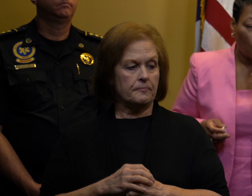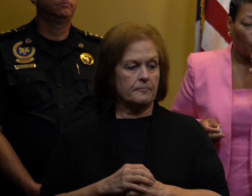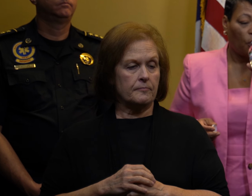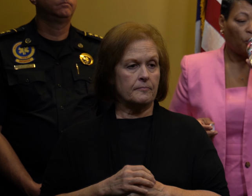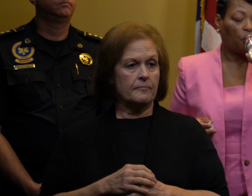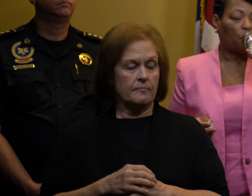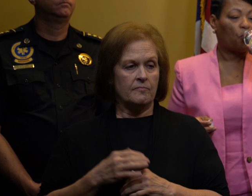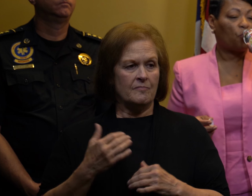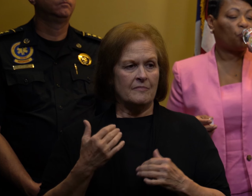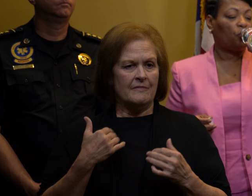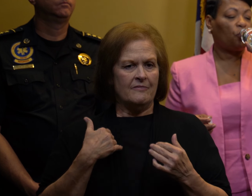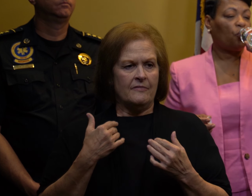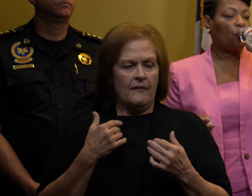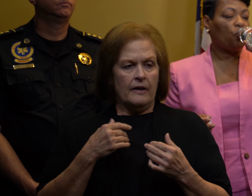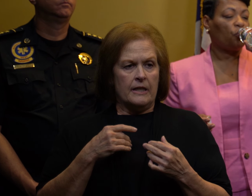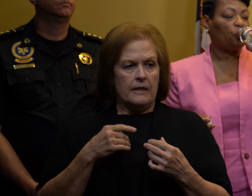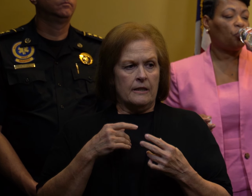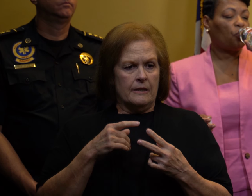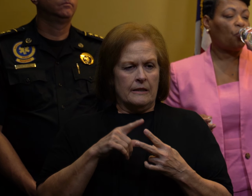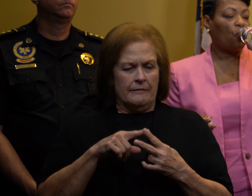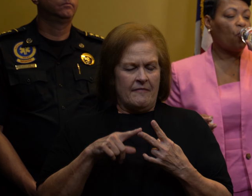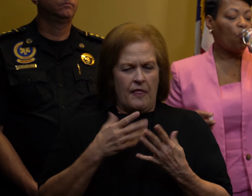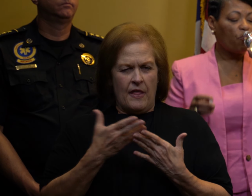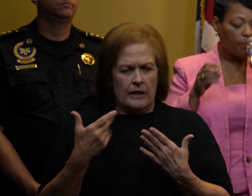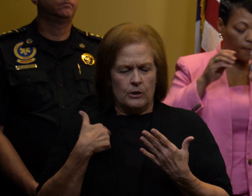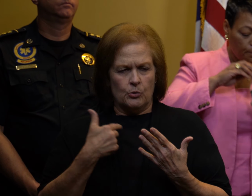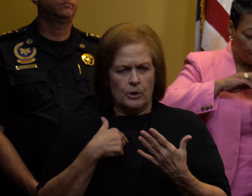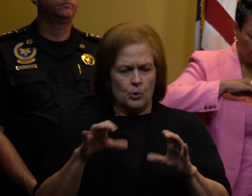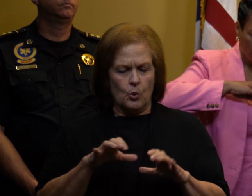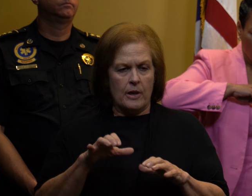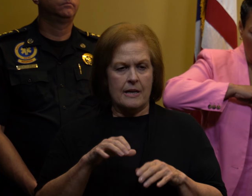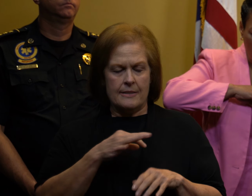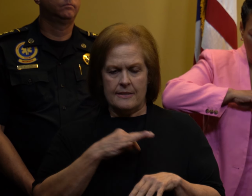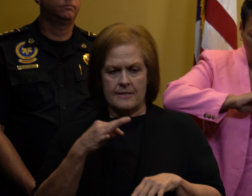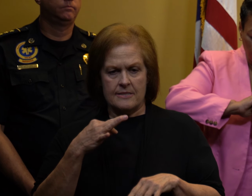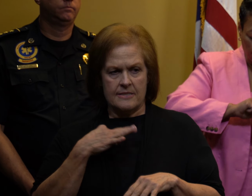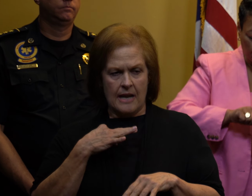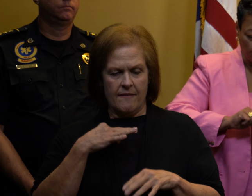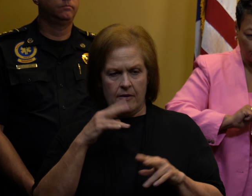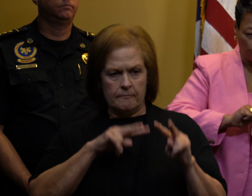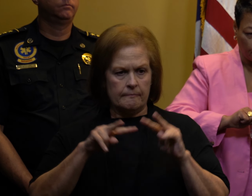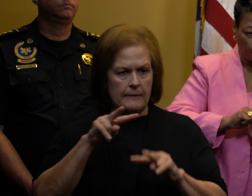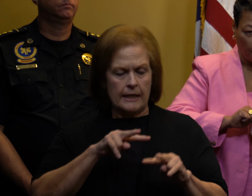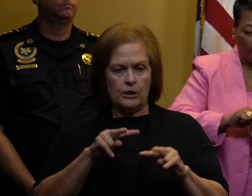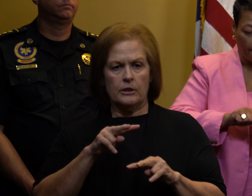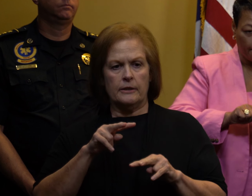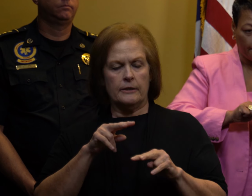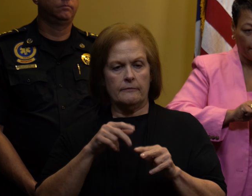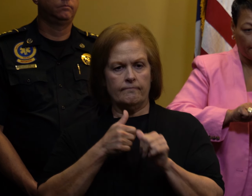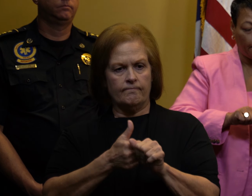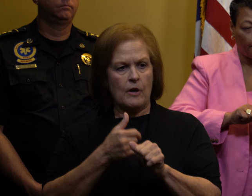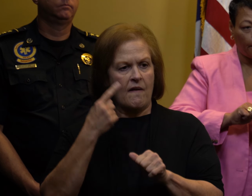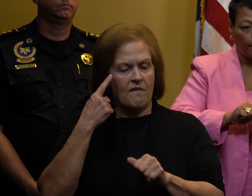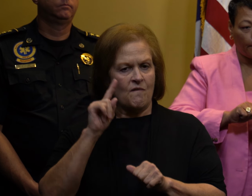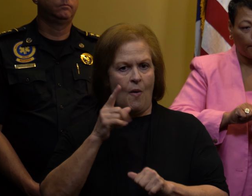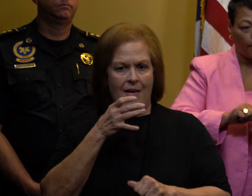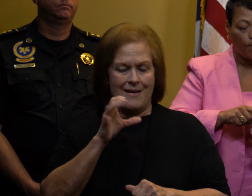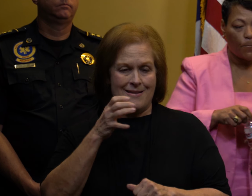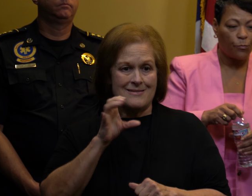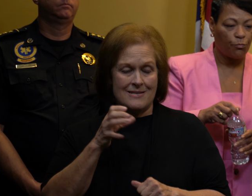Working a couple different lines of effort this week. Staff monitoring and supporting special events and heat-related response through the